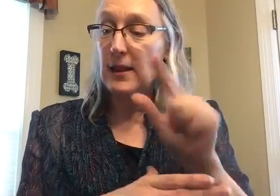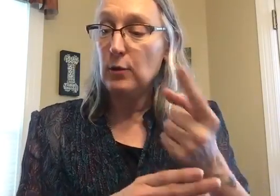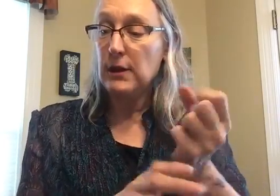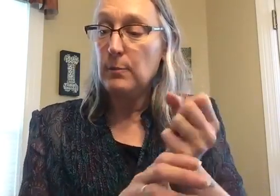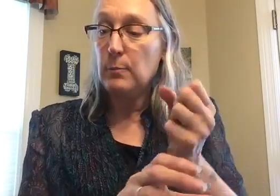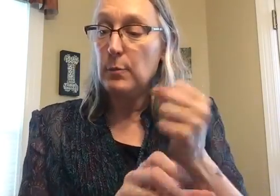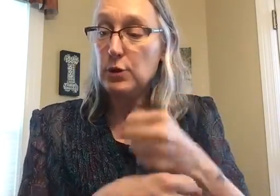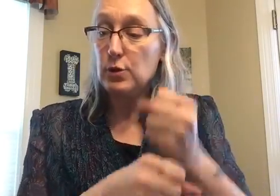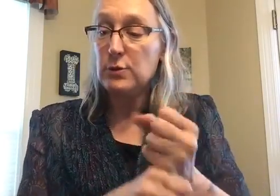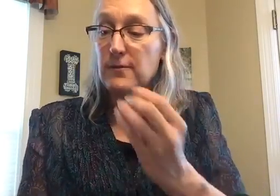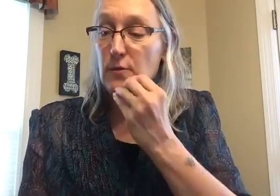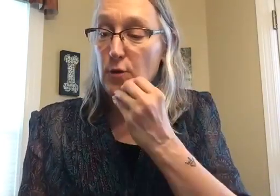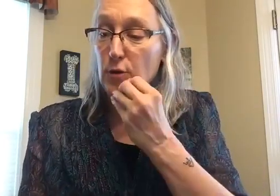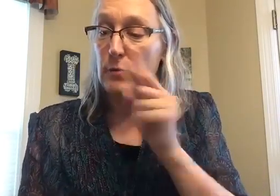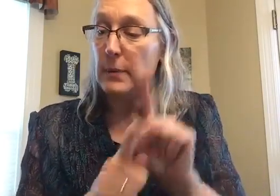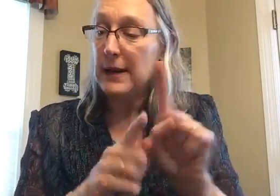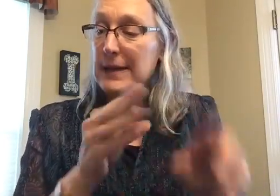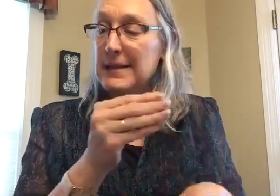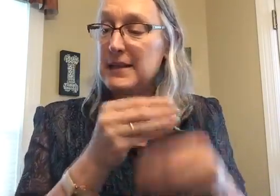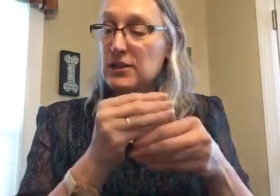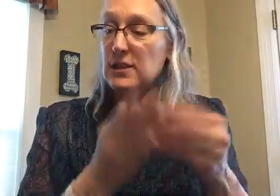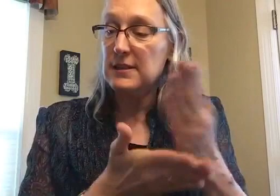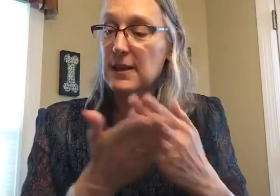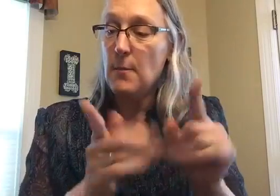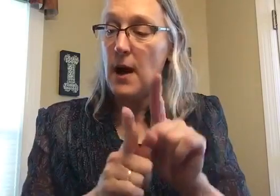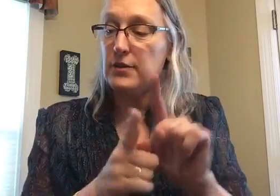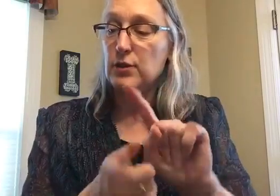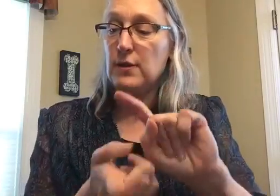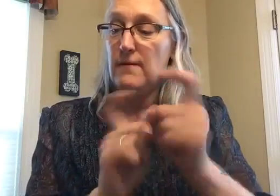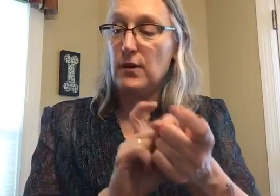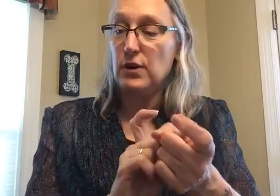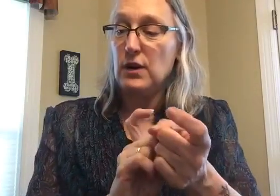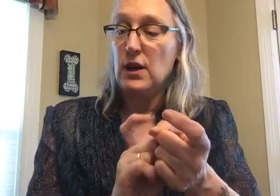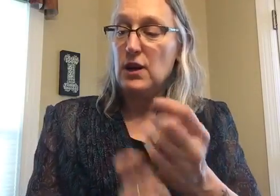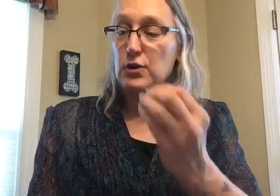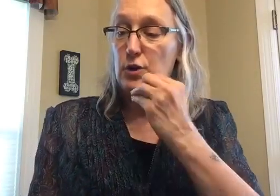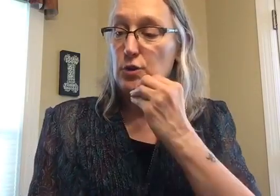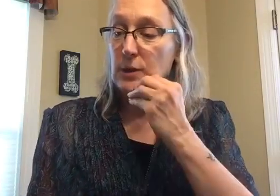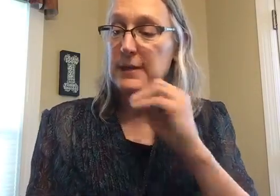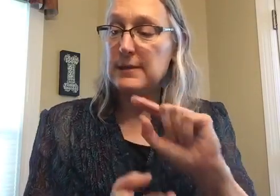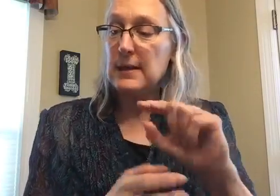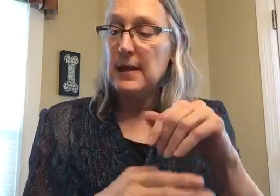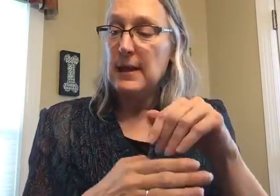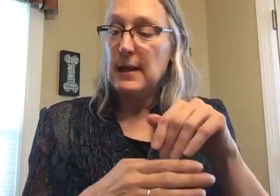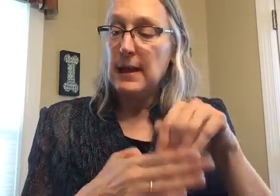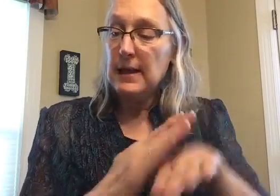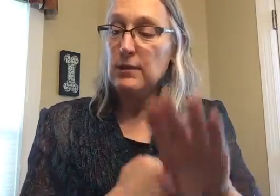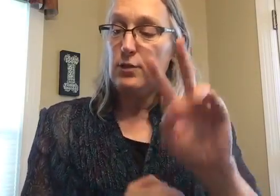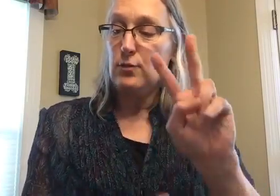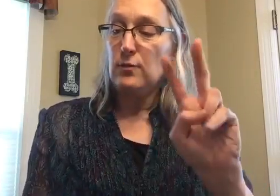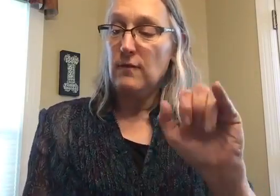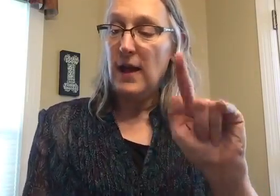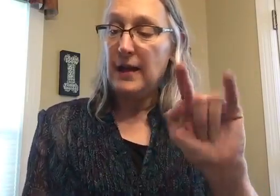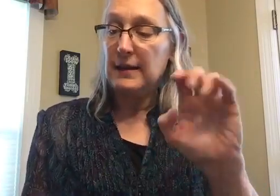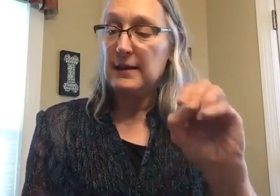only produce food, but in addition, some also convert nutrients into volatile